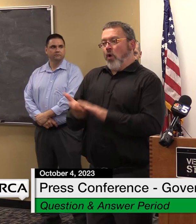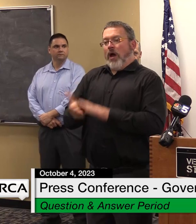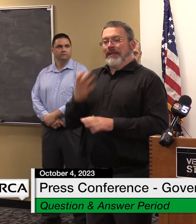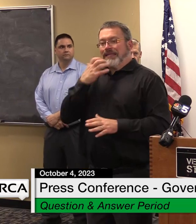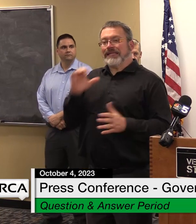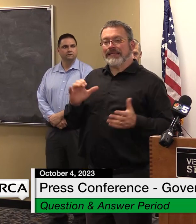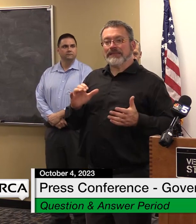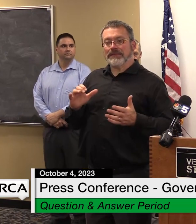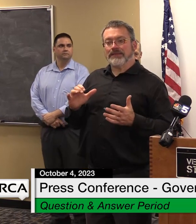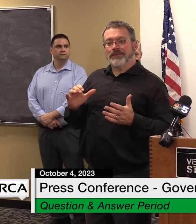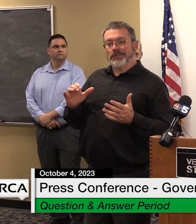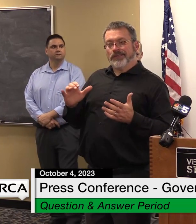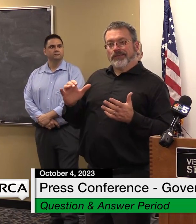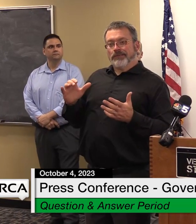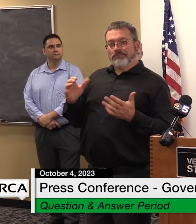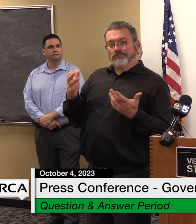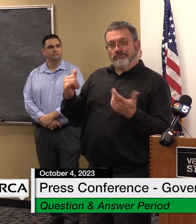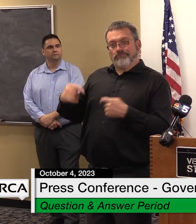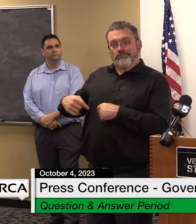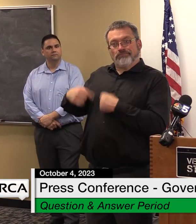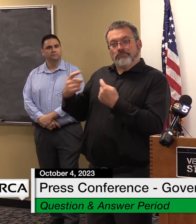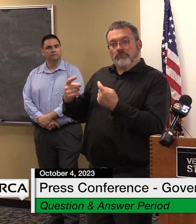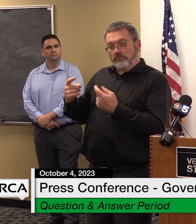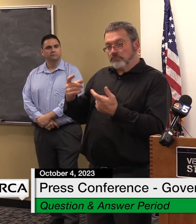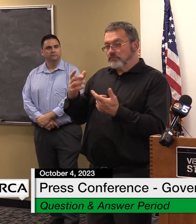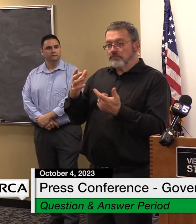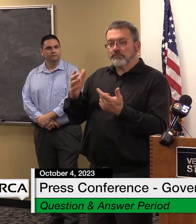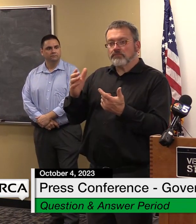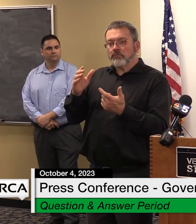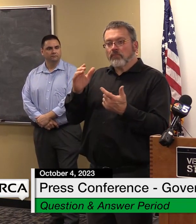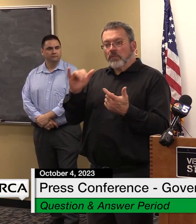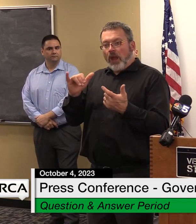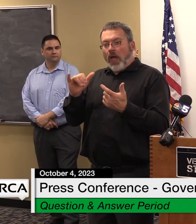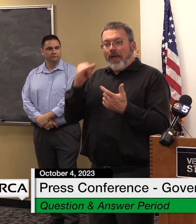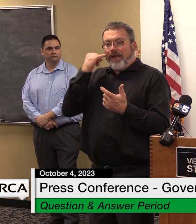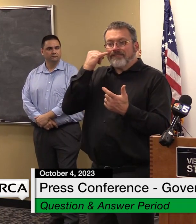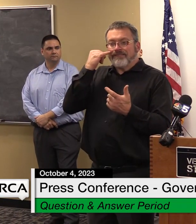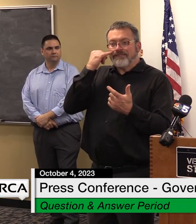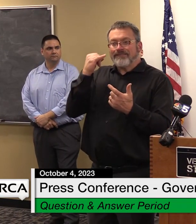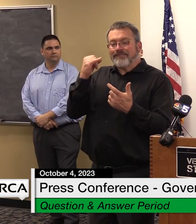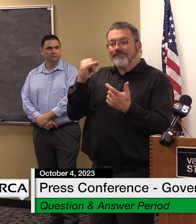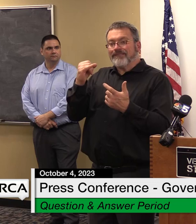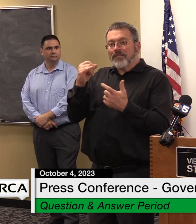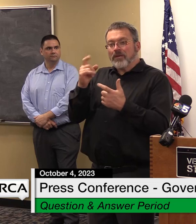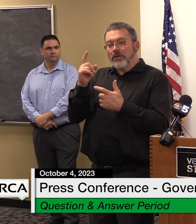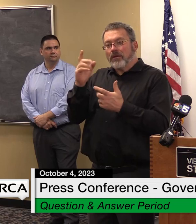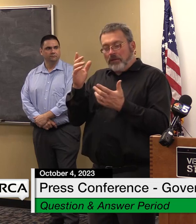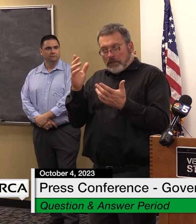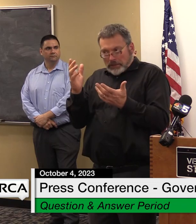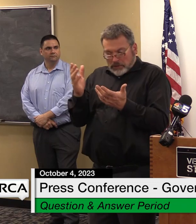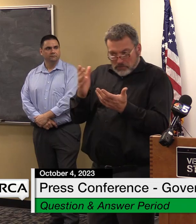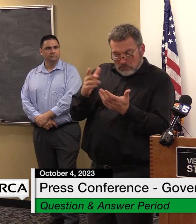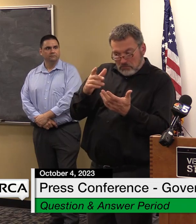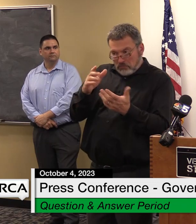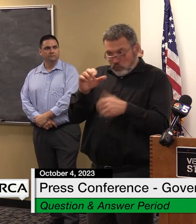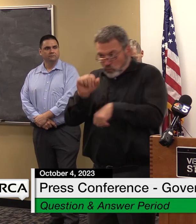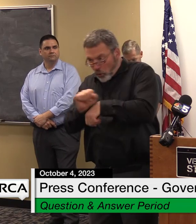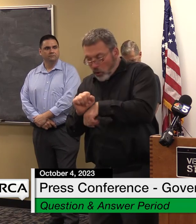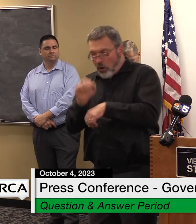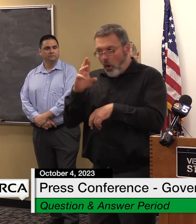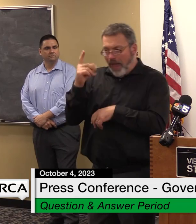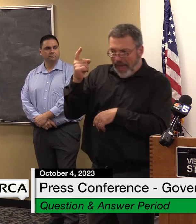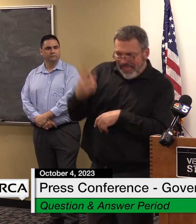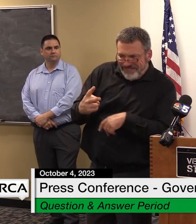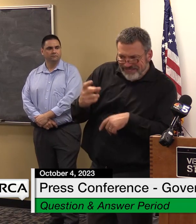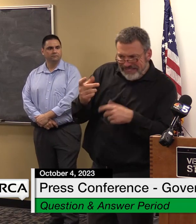know what stage they're in either. They may be somebody working on their issue. But that's out of, you know, we